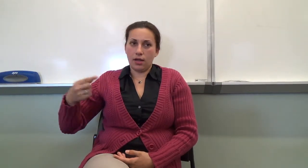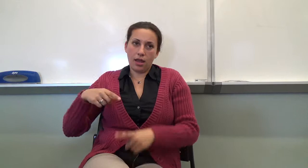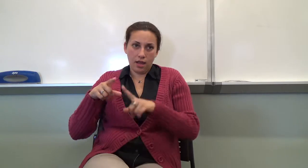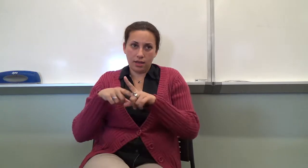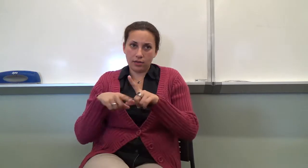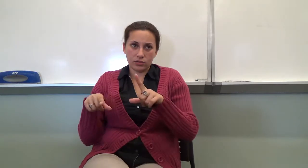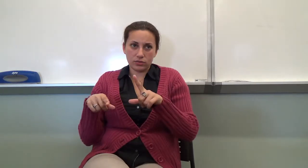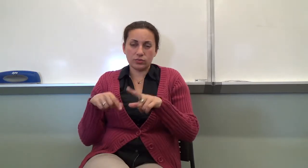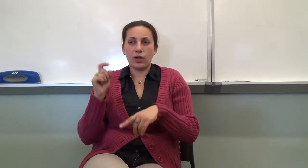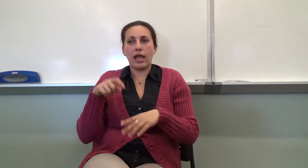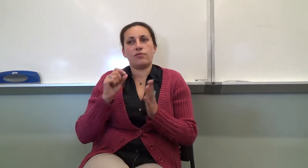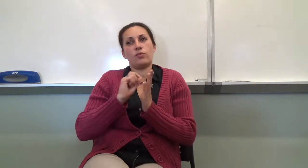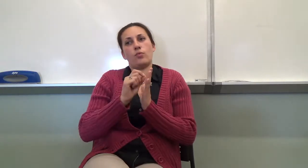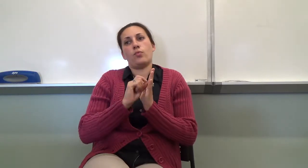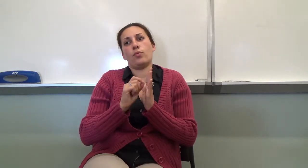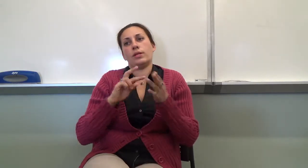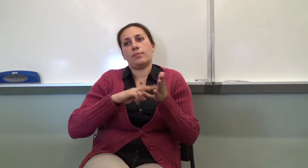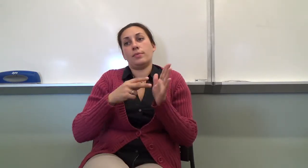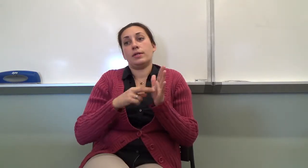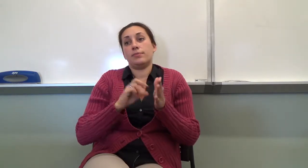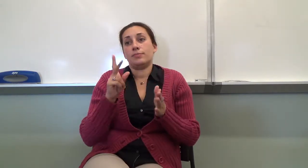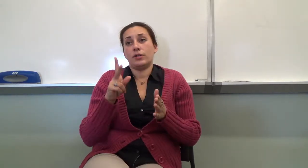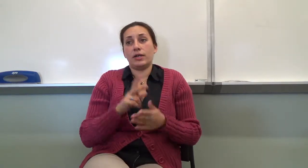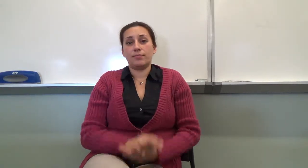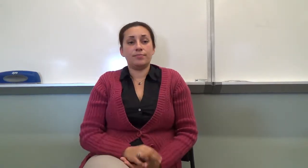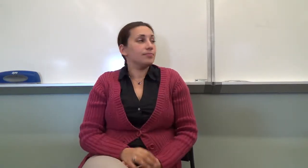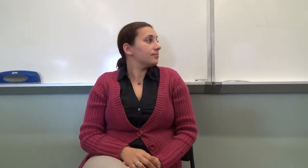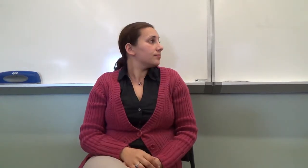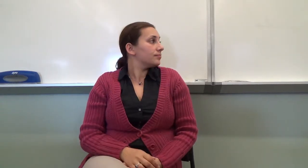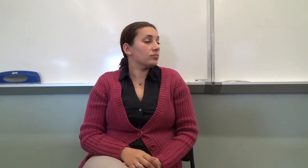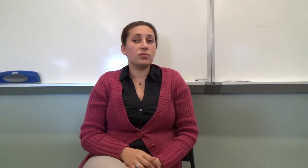right, these are on the same side of the transversal.